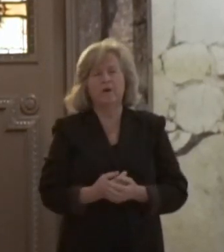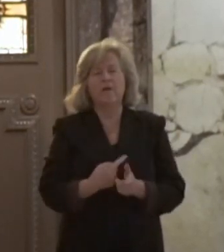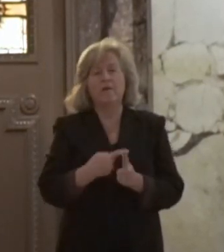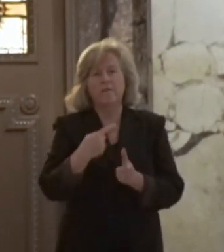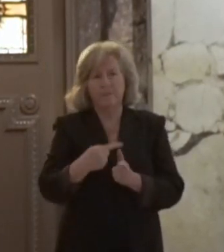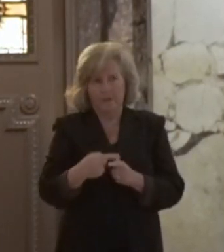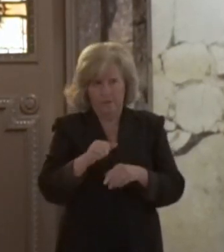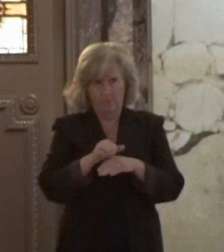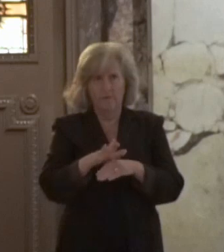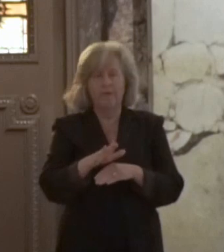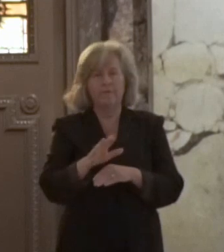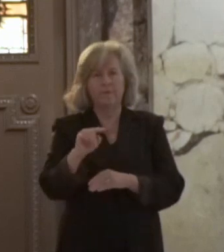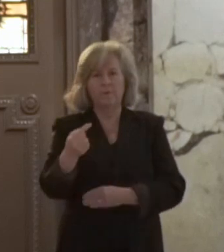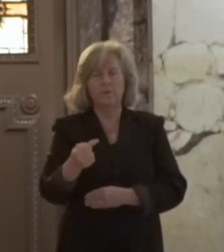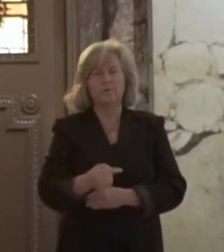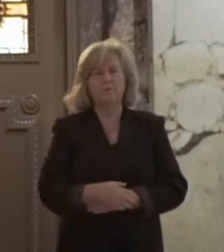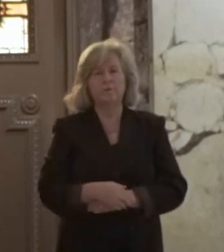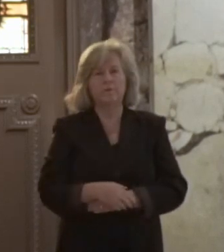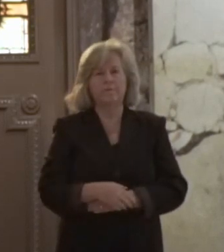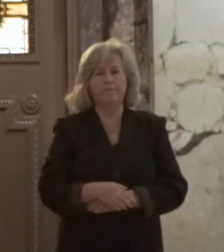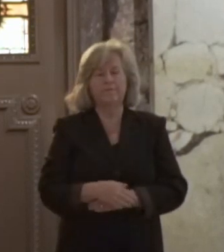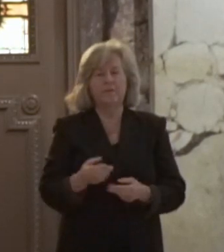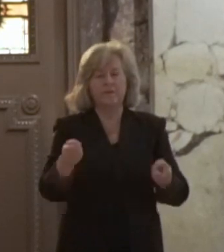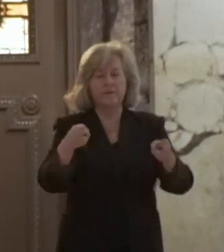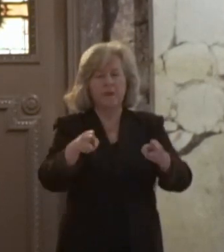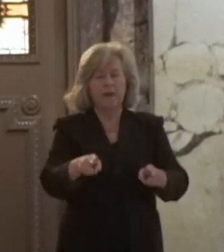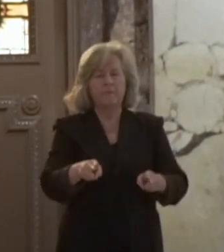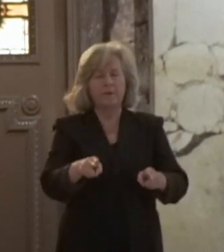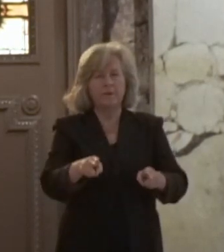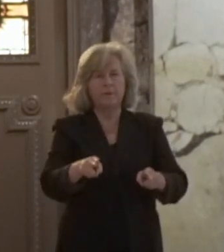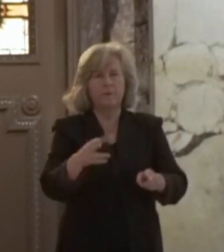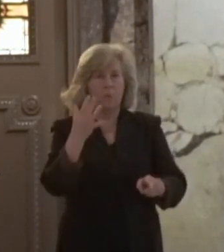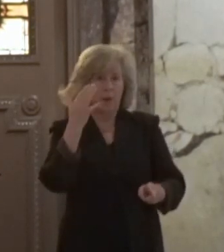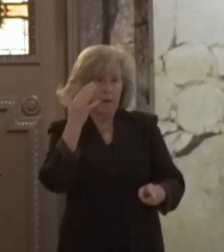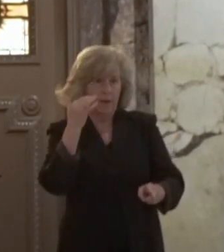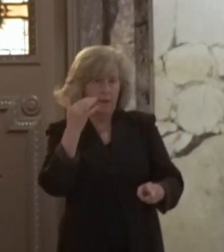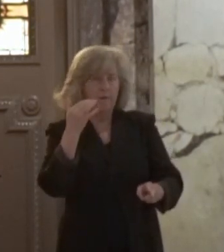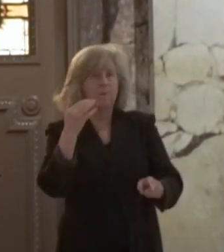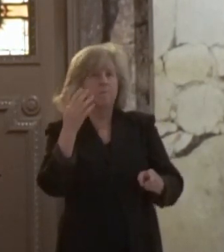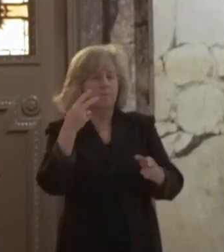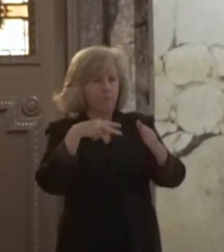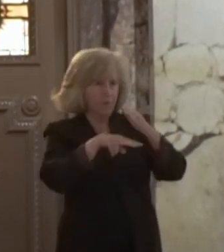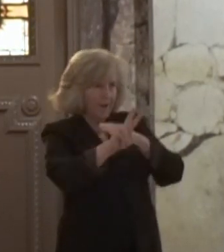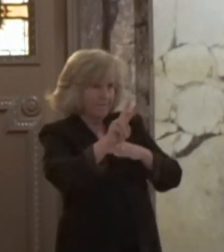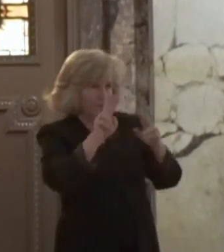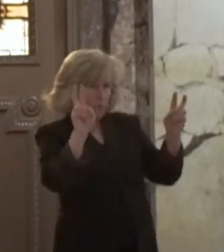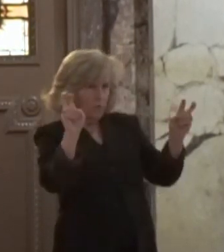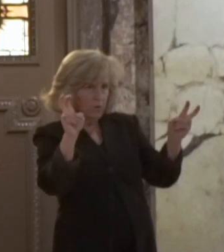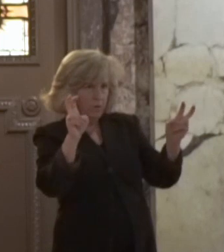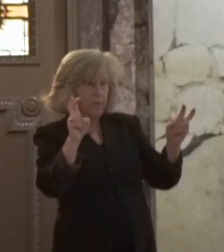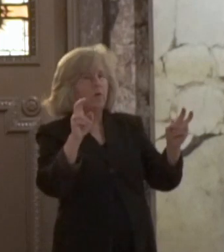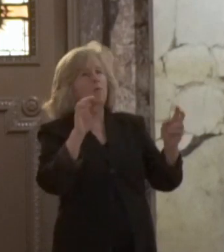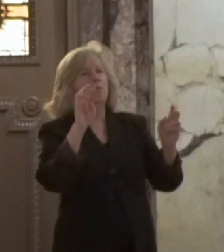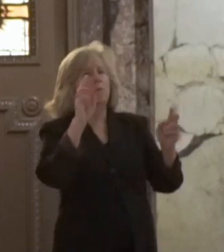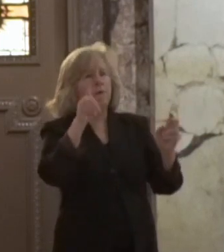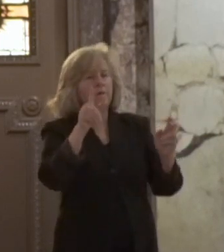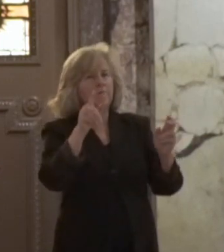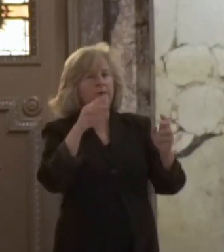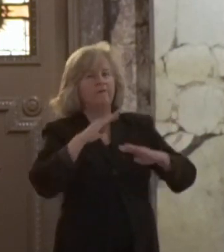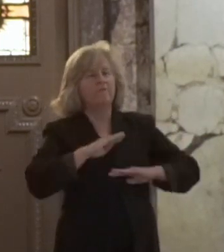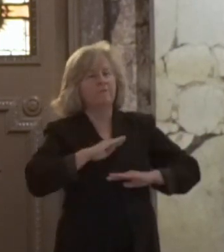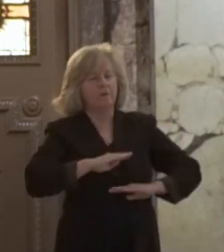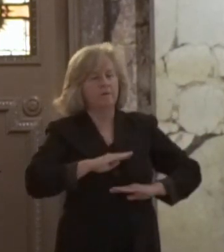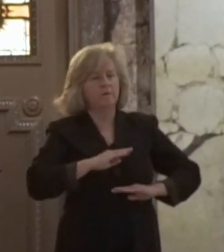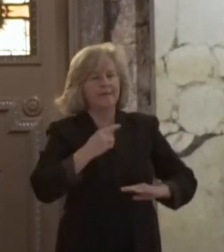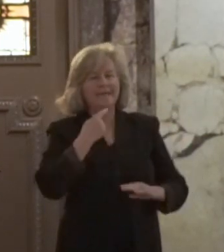will send them at once." This happened so that what had been spoken through the prophet might be fulfilled.